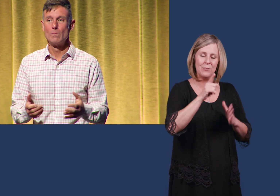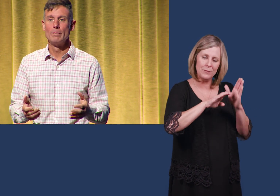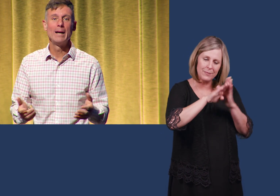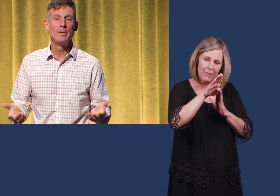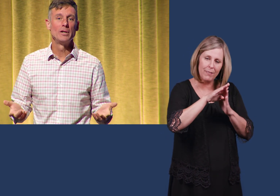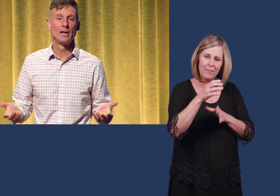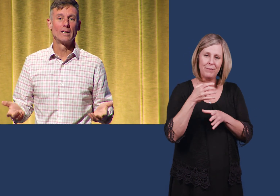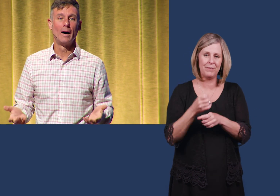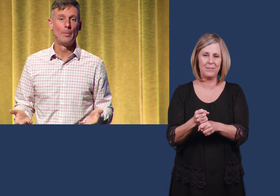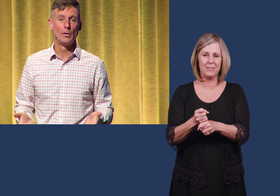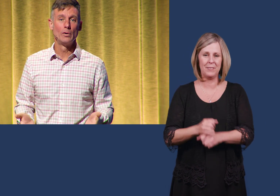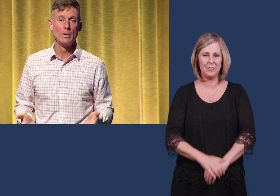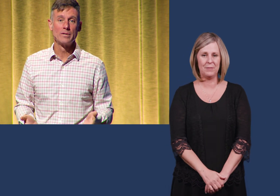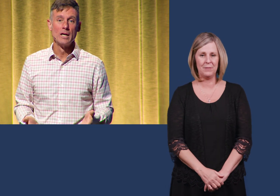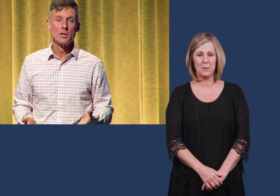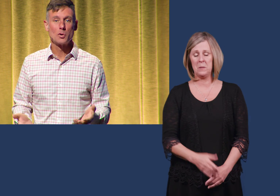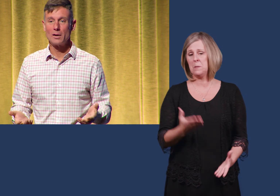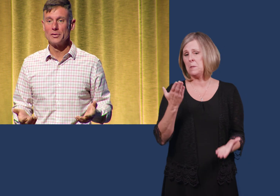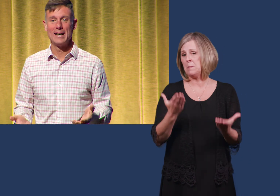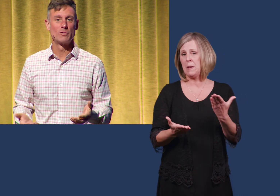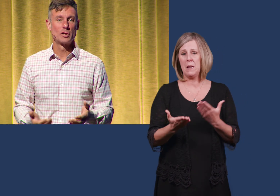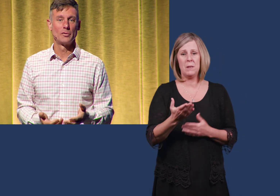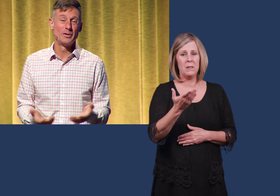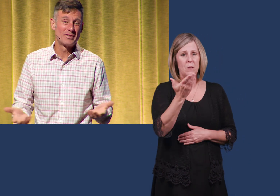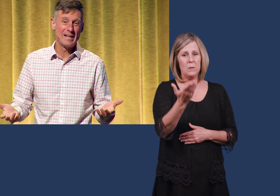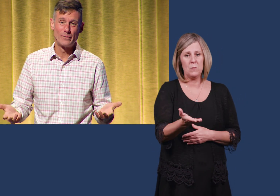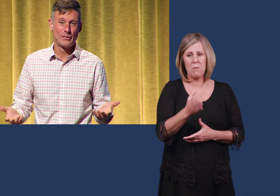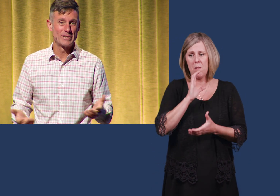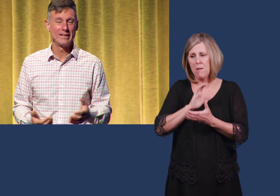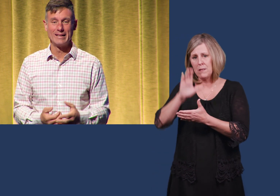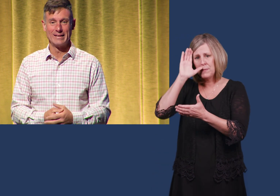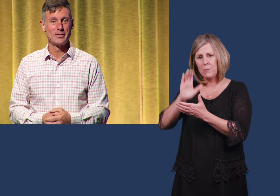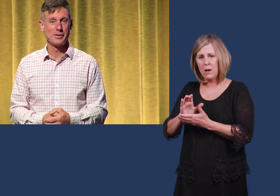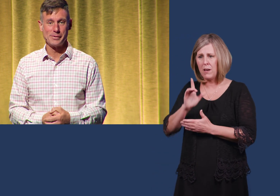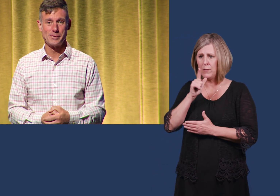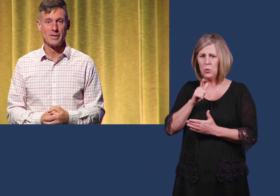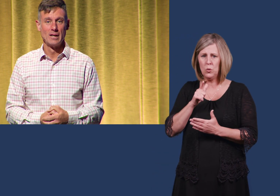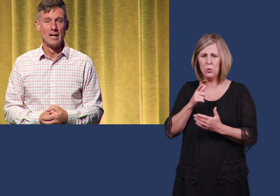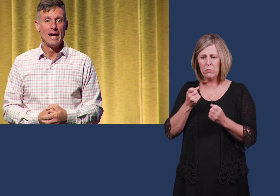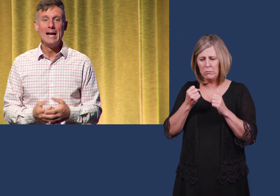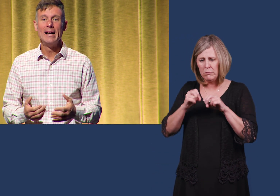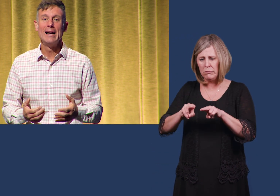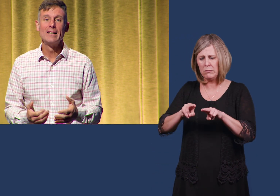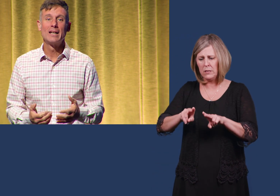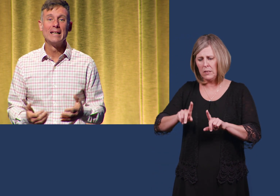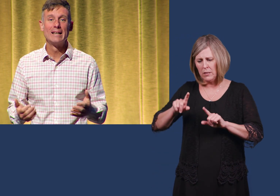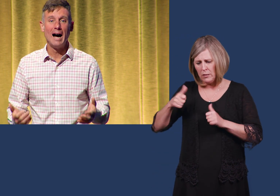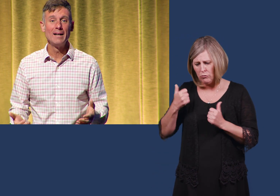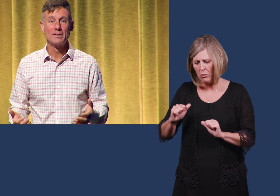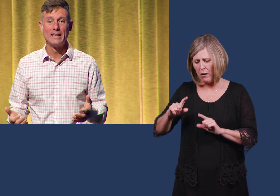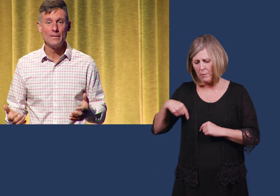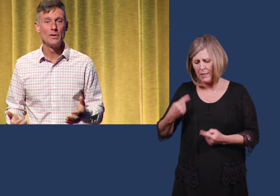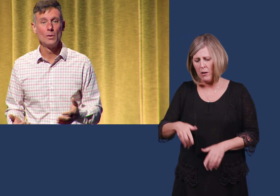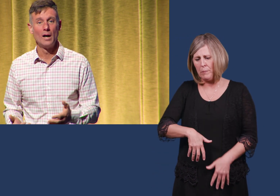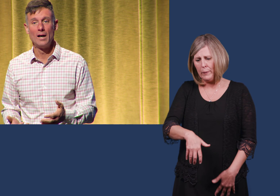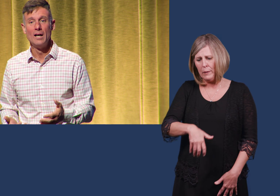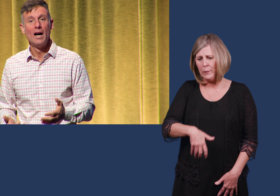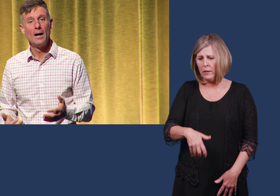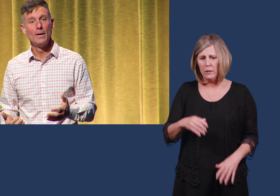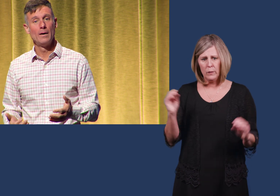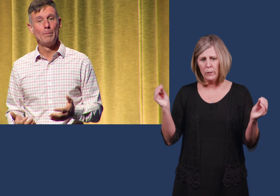So maybe you're a couple who has struggled to have children. You just have fertility issues. And can God give